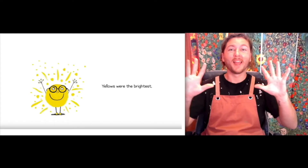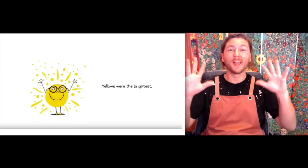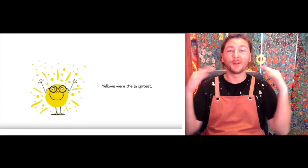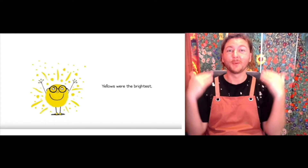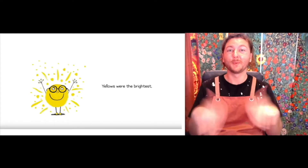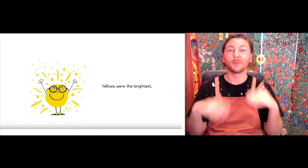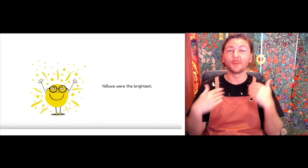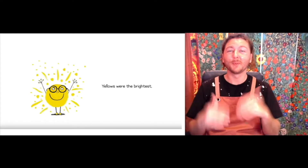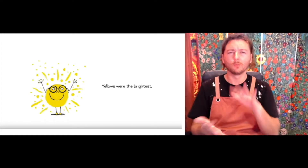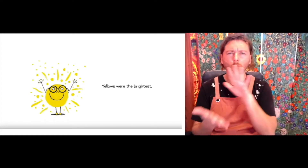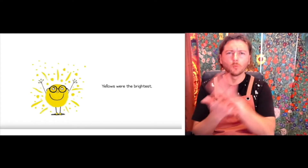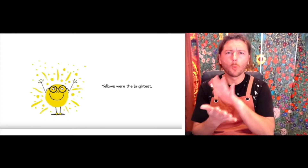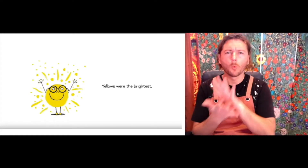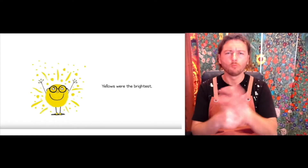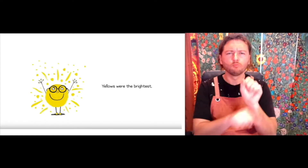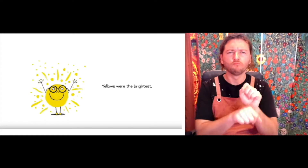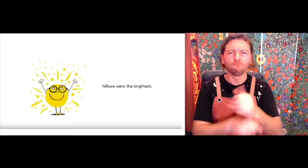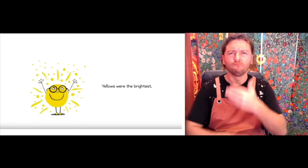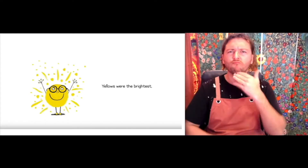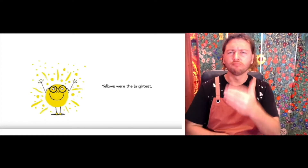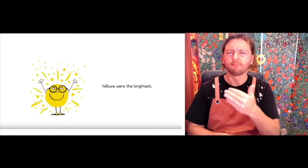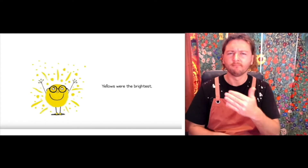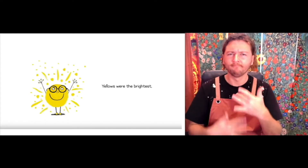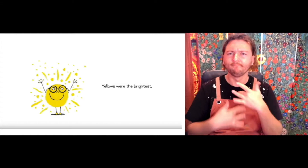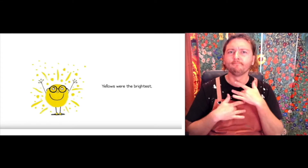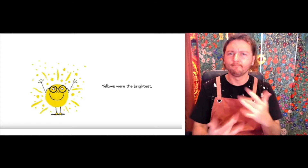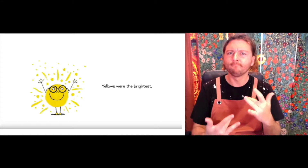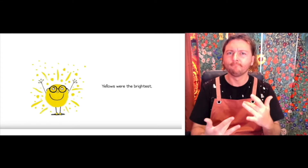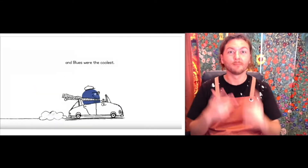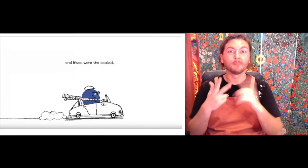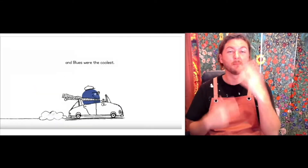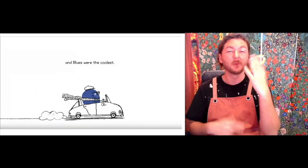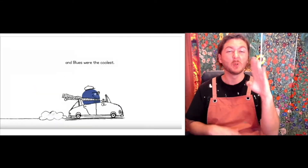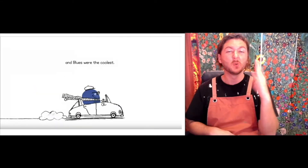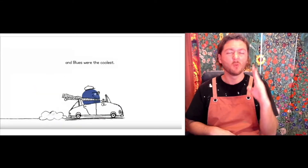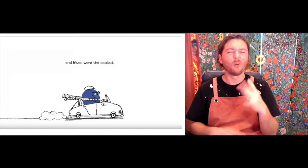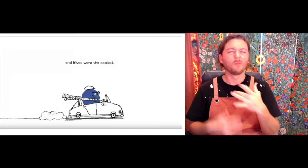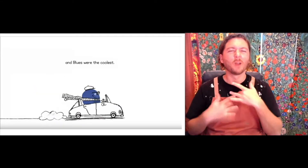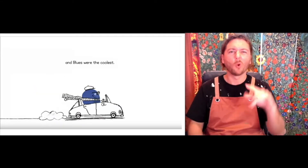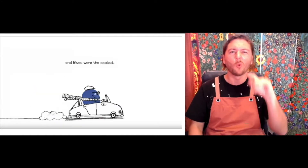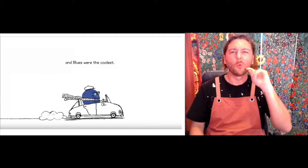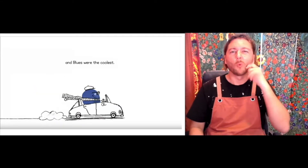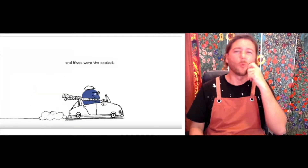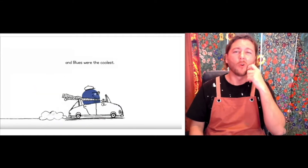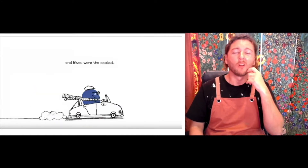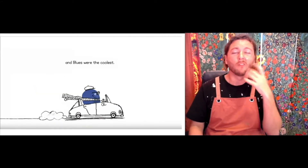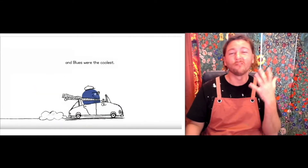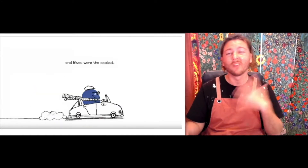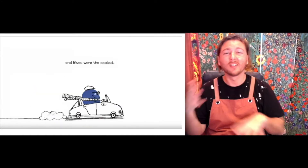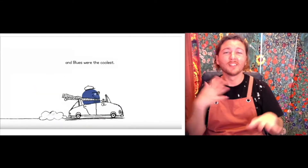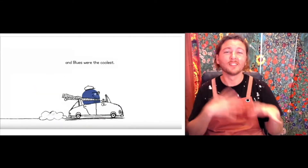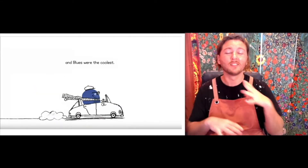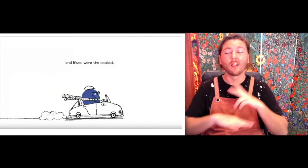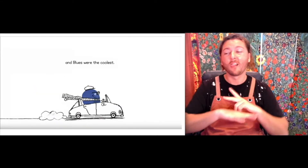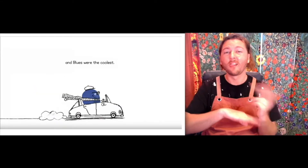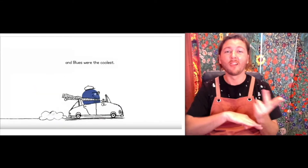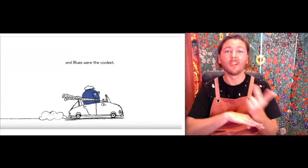just shined like the sun. At school and at work, they did very well. The blues tend to be the coolest, dressed